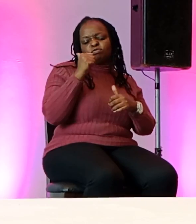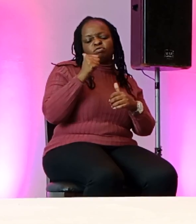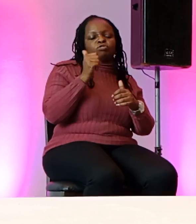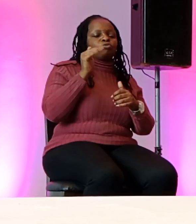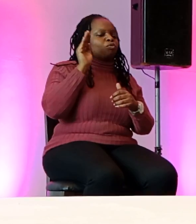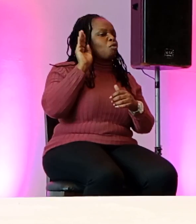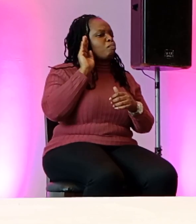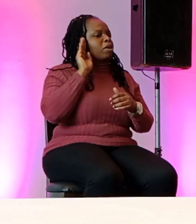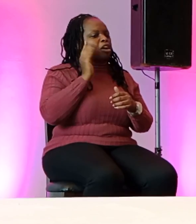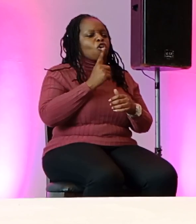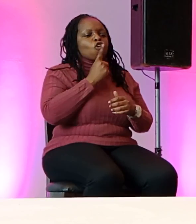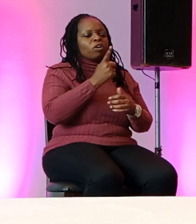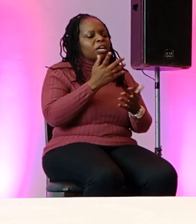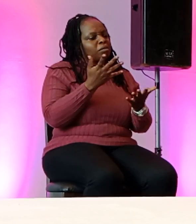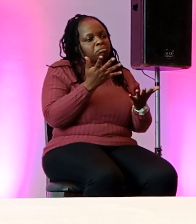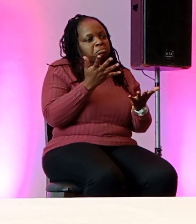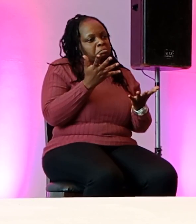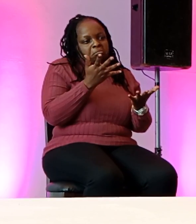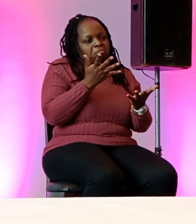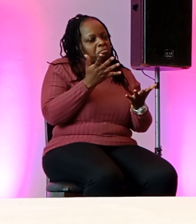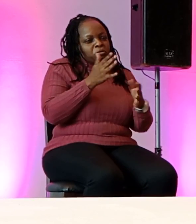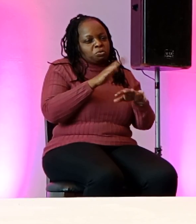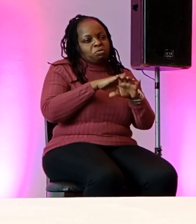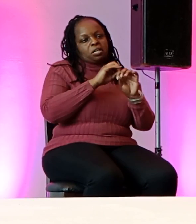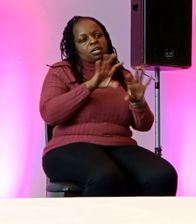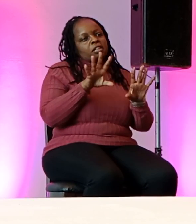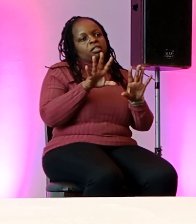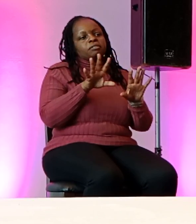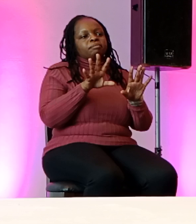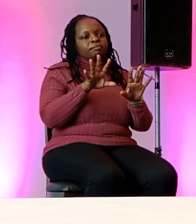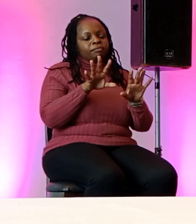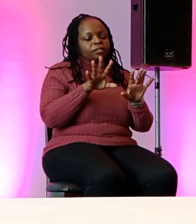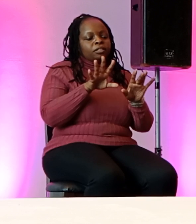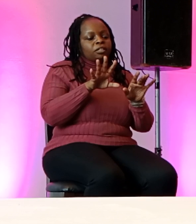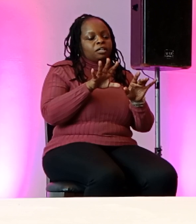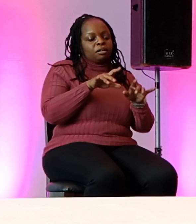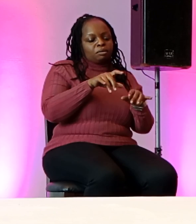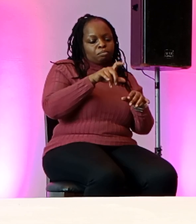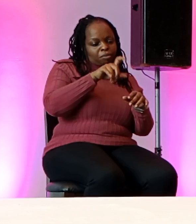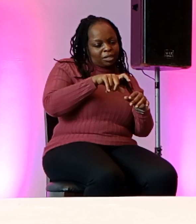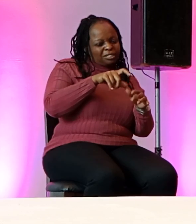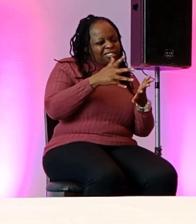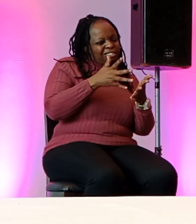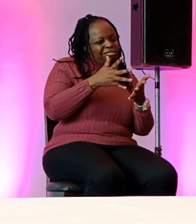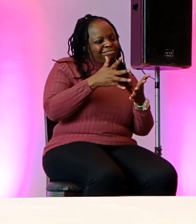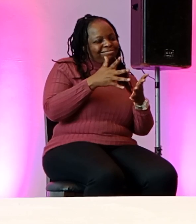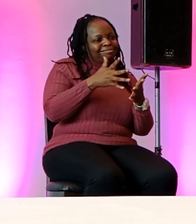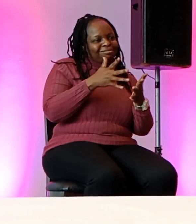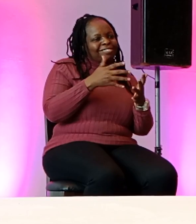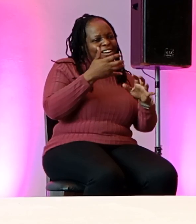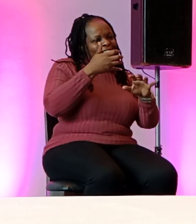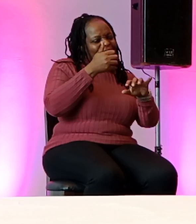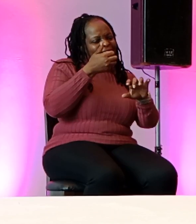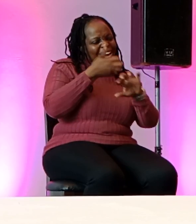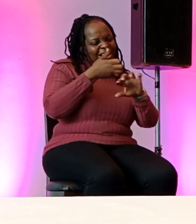orders, you know we are not in a good place. It will take some engineering,